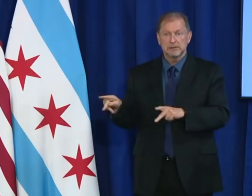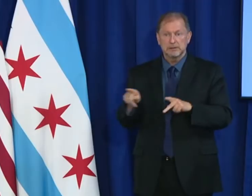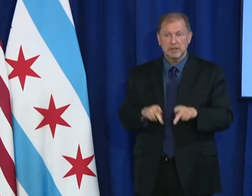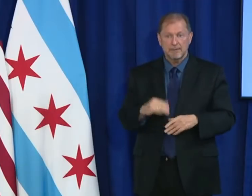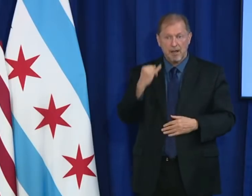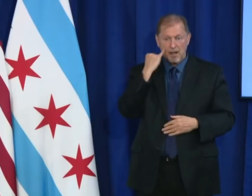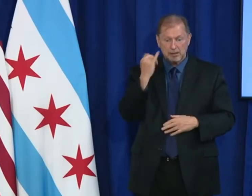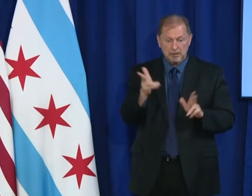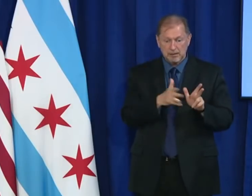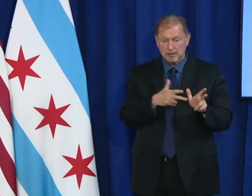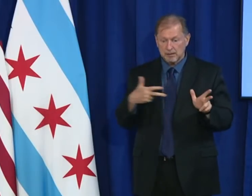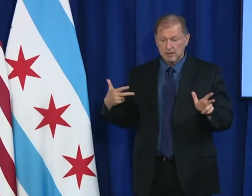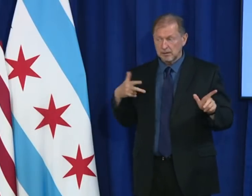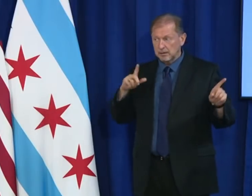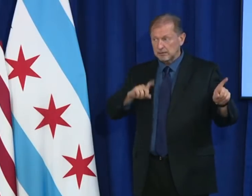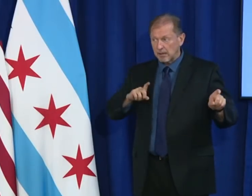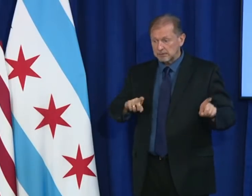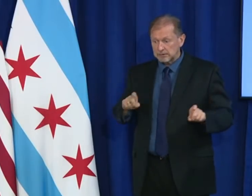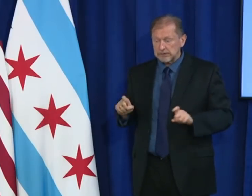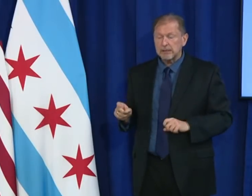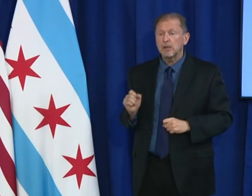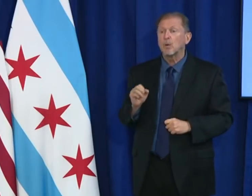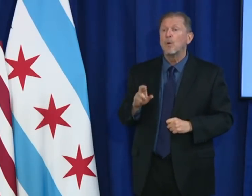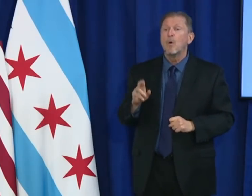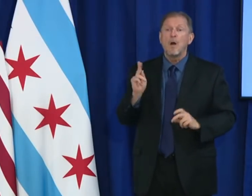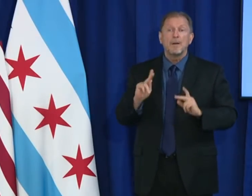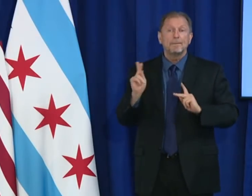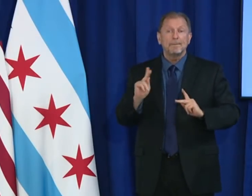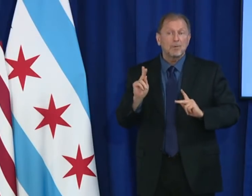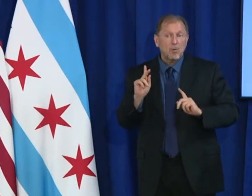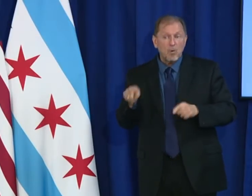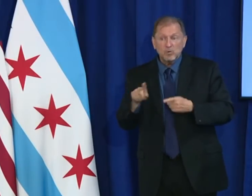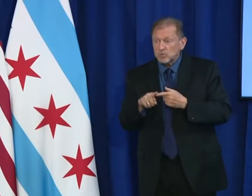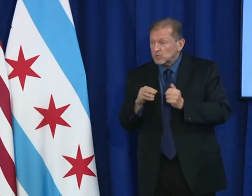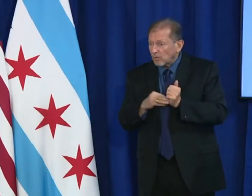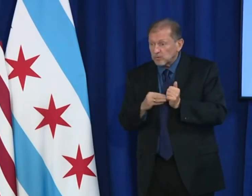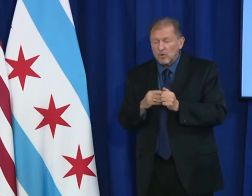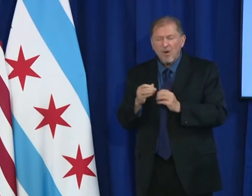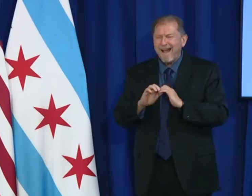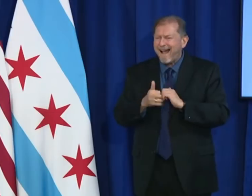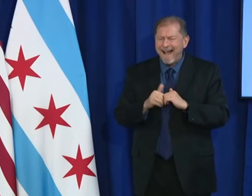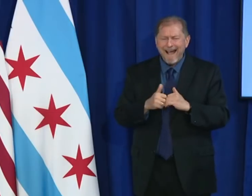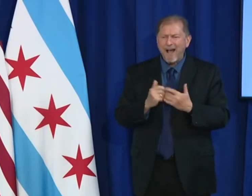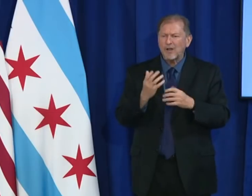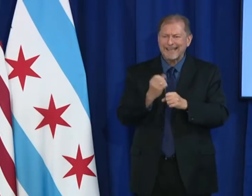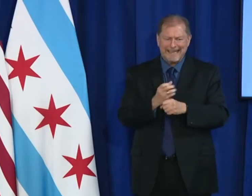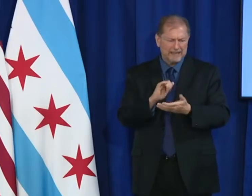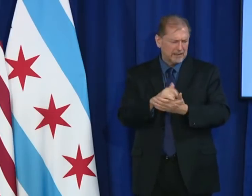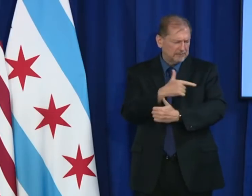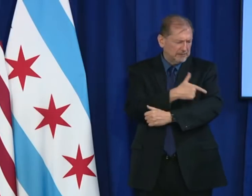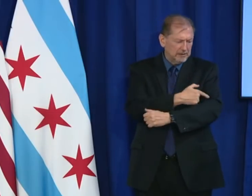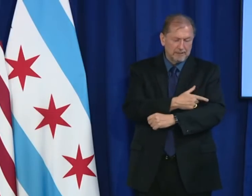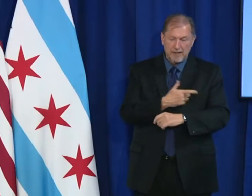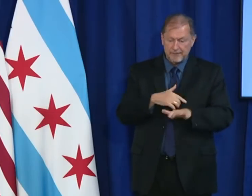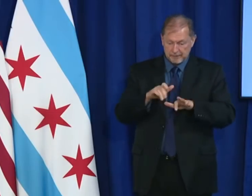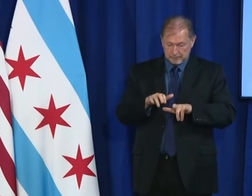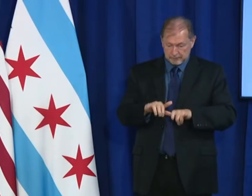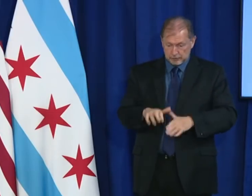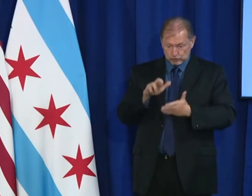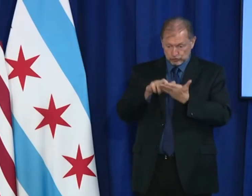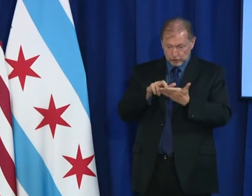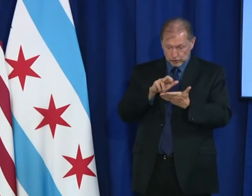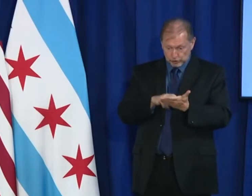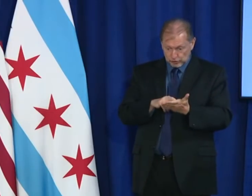testing lines now? Where would people be going? How would they be accounted for? Do you have to register with the city to get